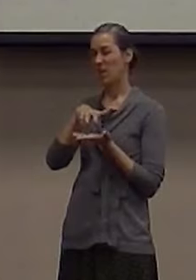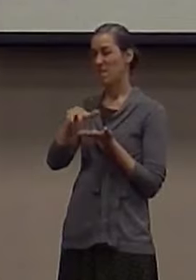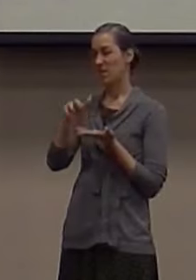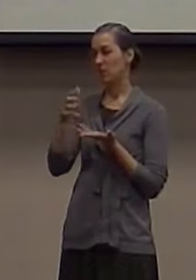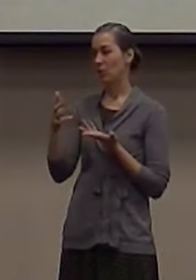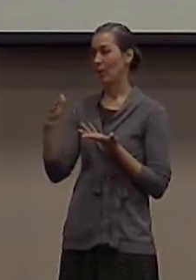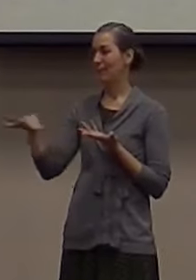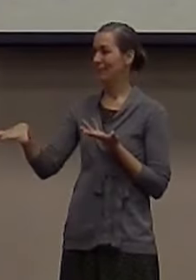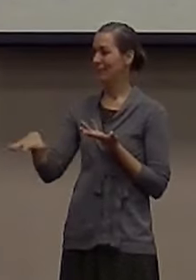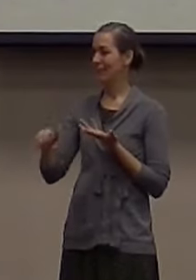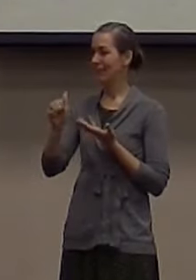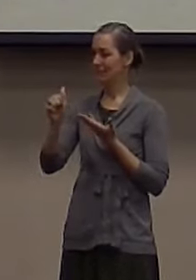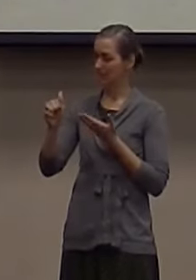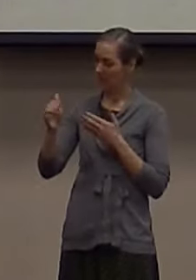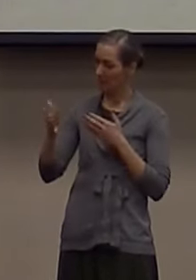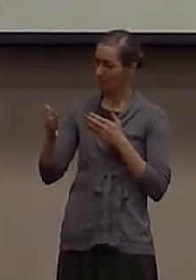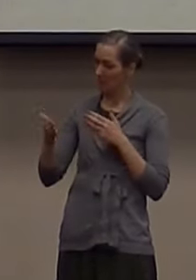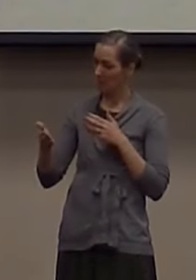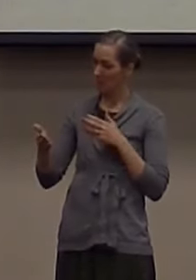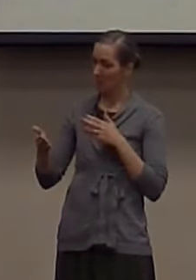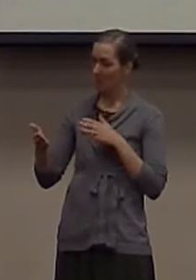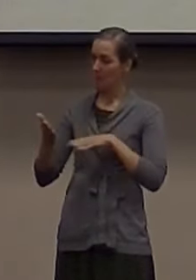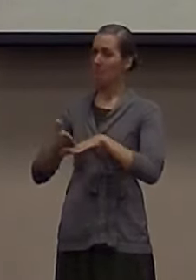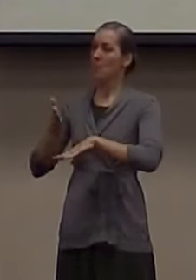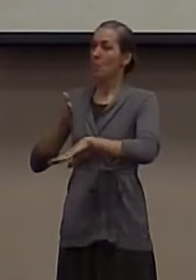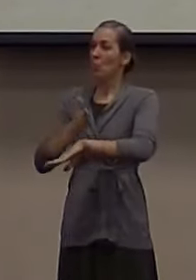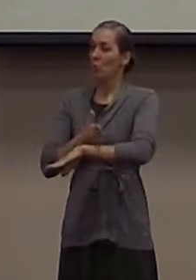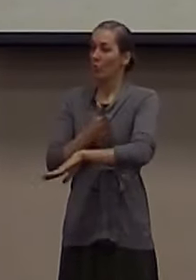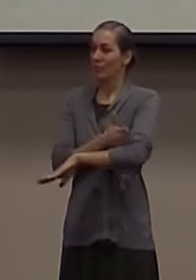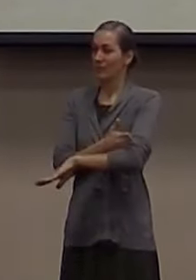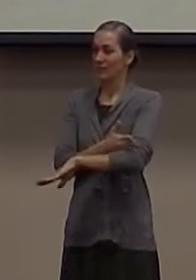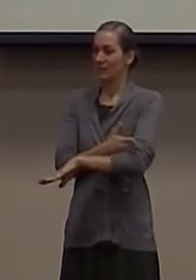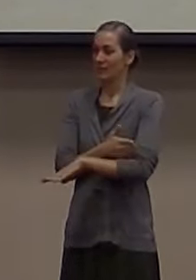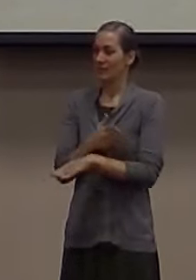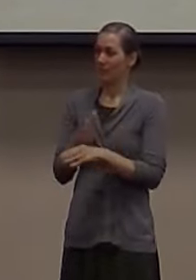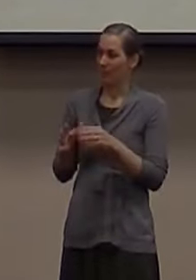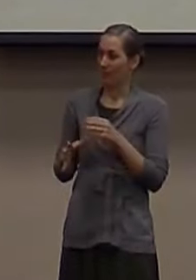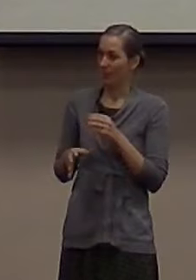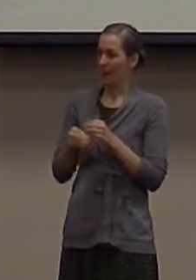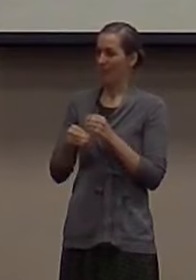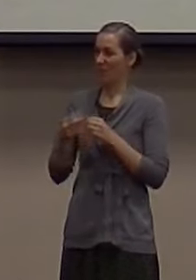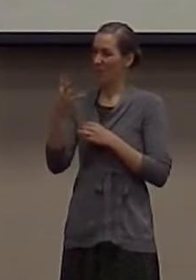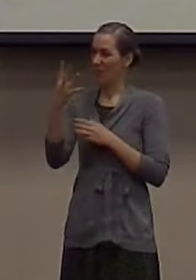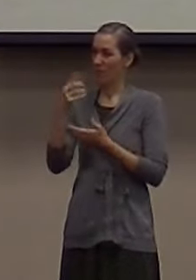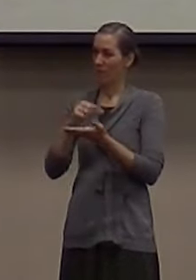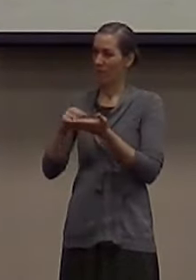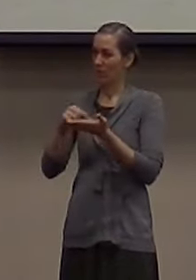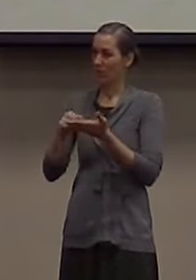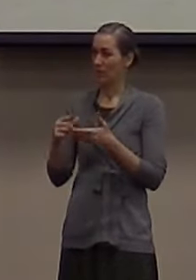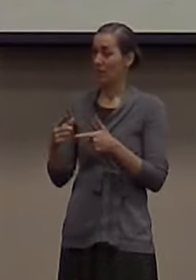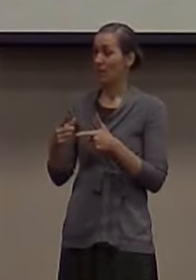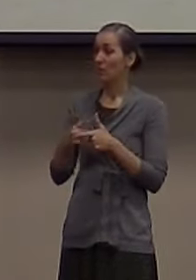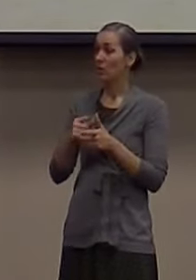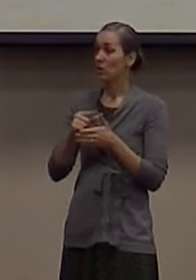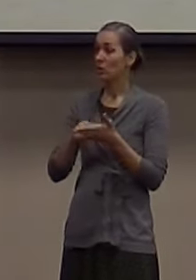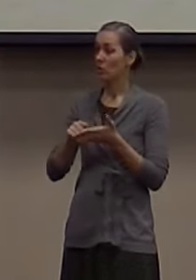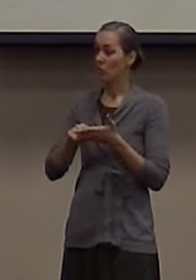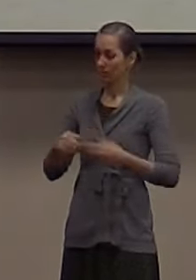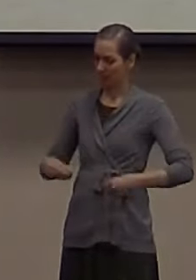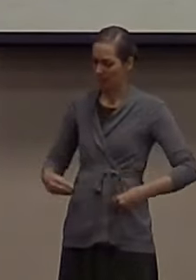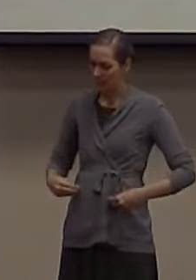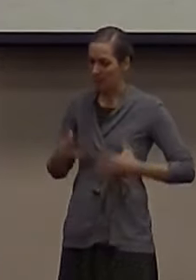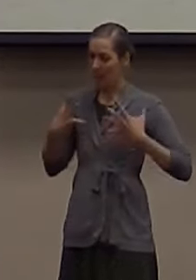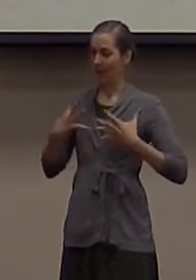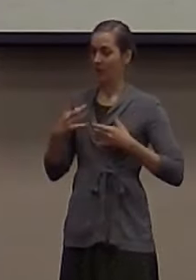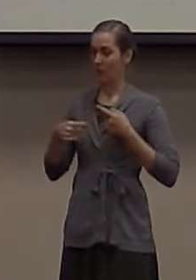then takes it and upgrades it. And these are the 4 verses that we're going to sing here in a moment. But the first verse was inspired when he was in a Carpathian